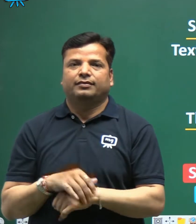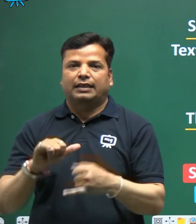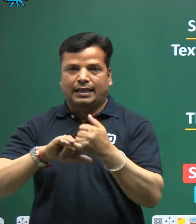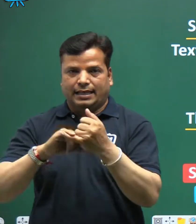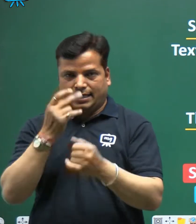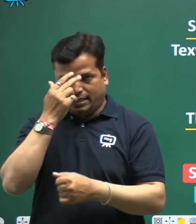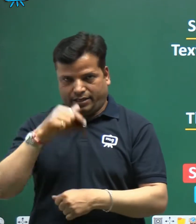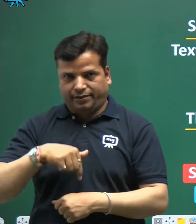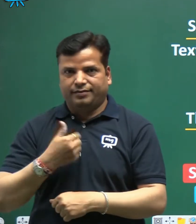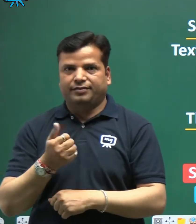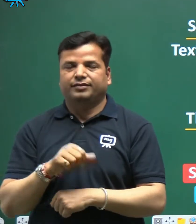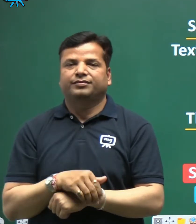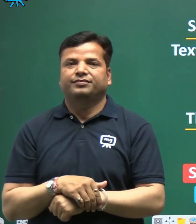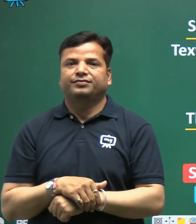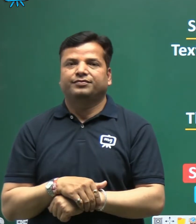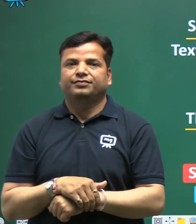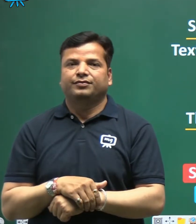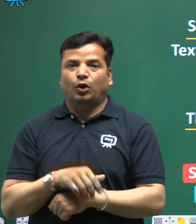Sanjay Bharadwaj.